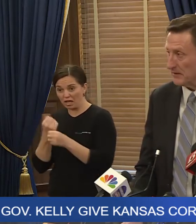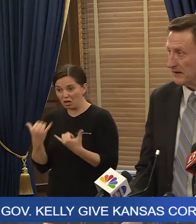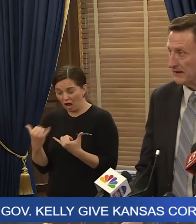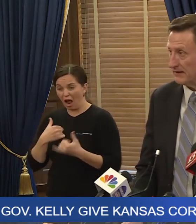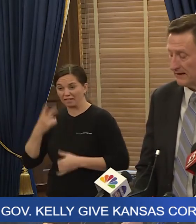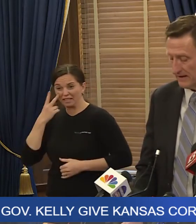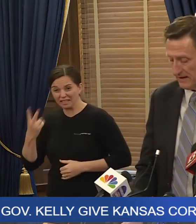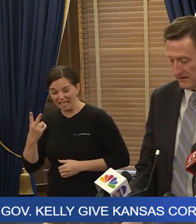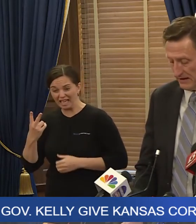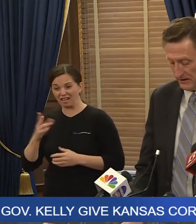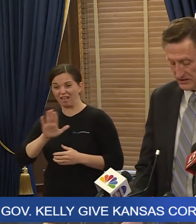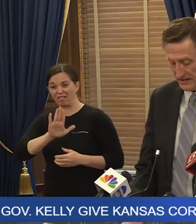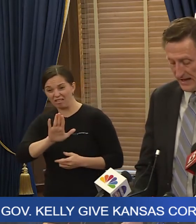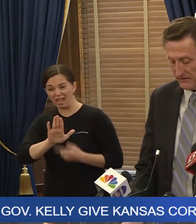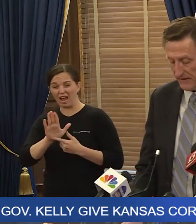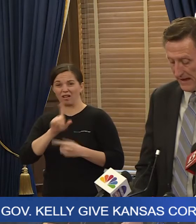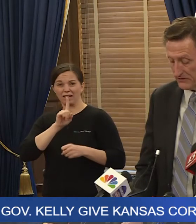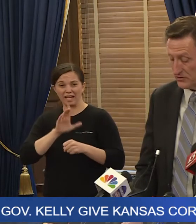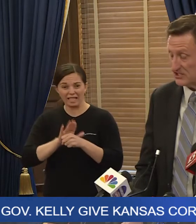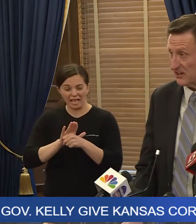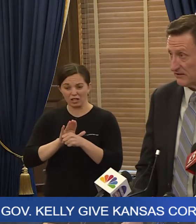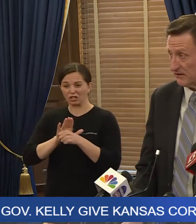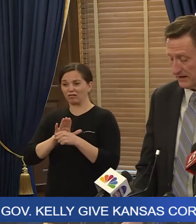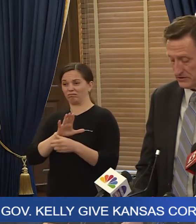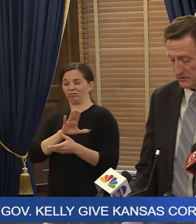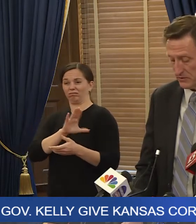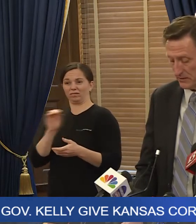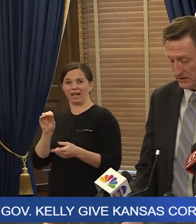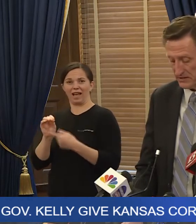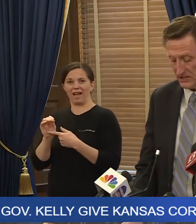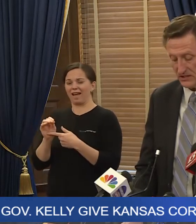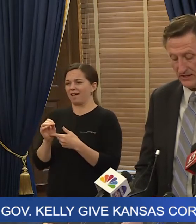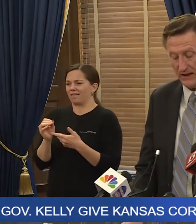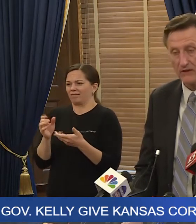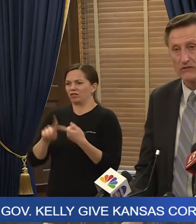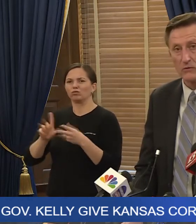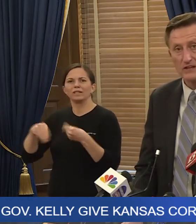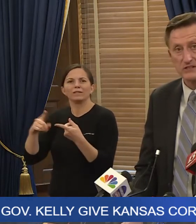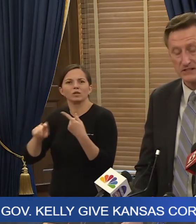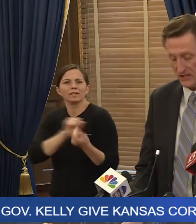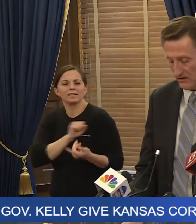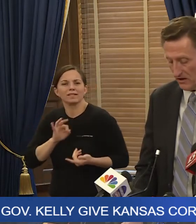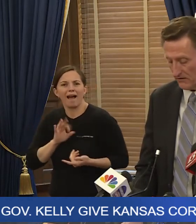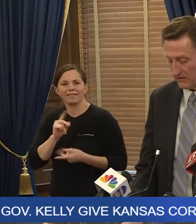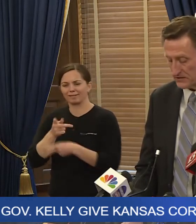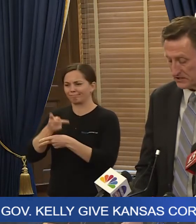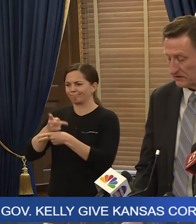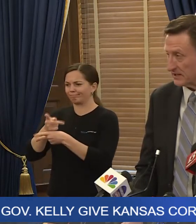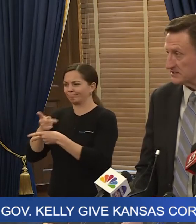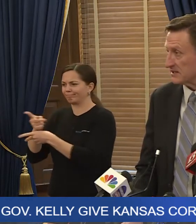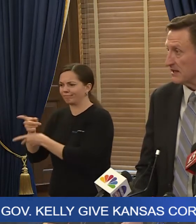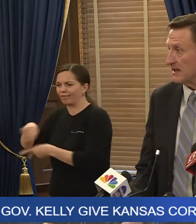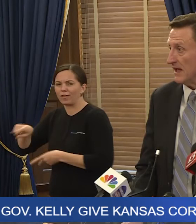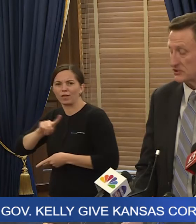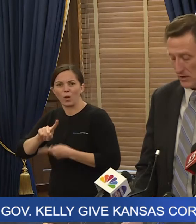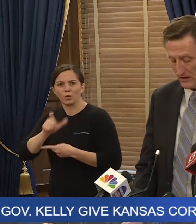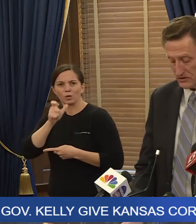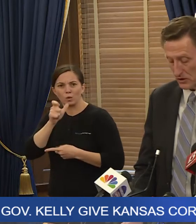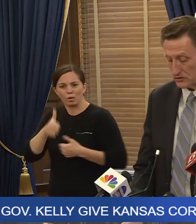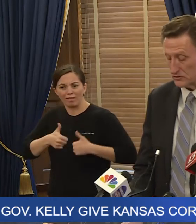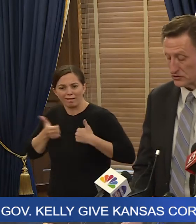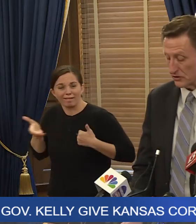and commitment that our staff have to each other and to the rehabilitation and care of the residents in all of our facilities,